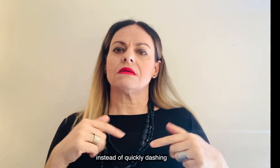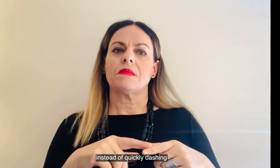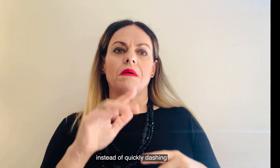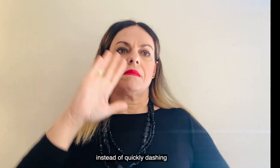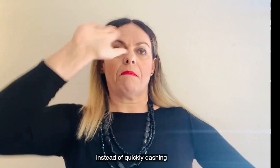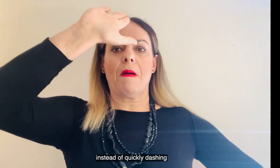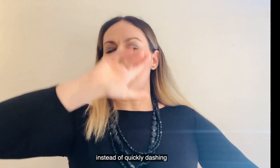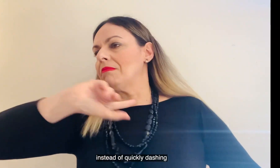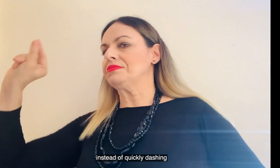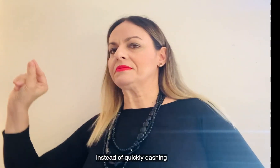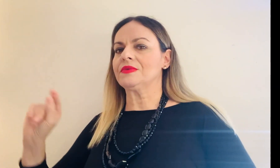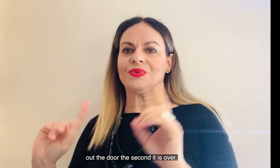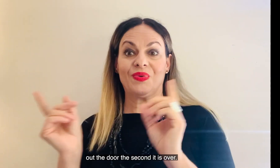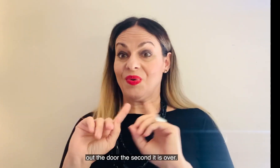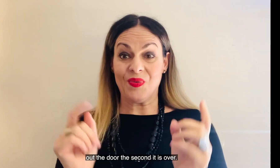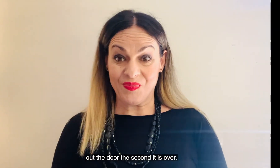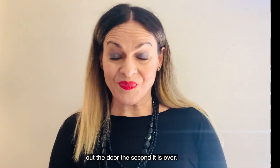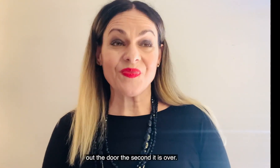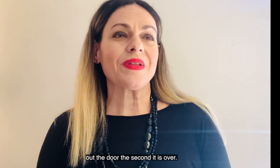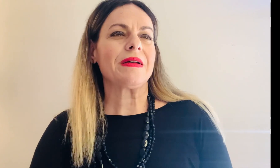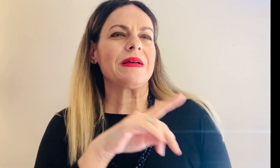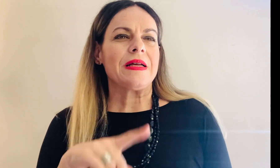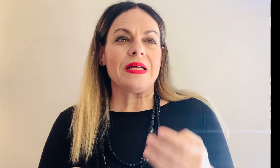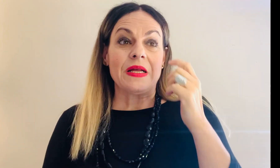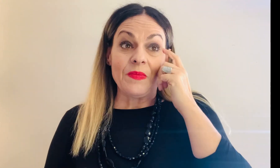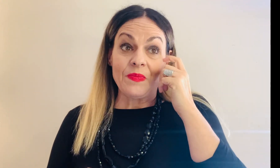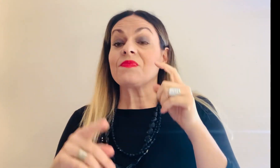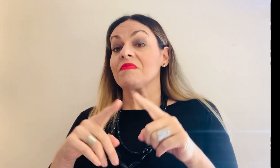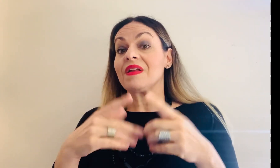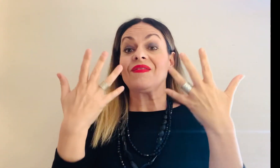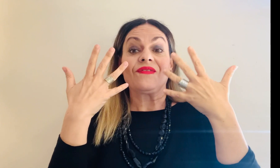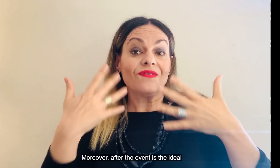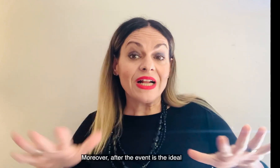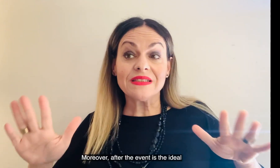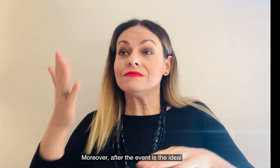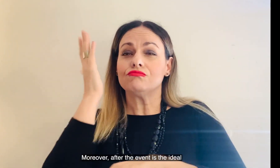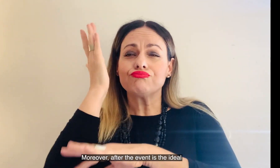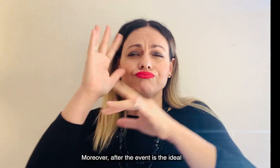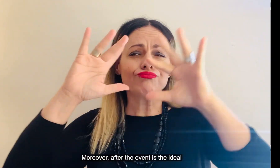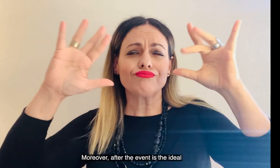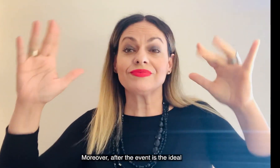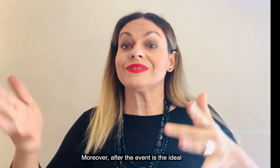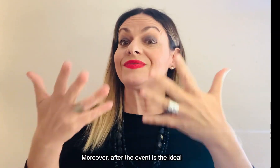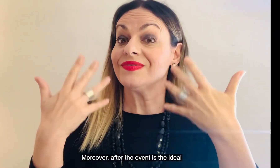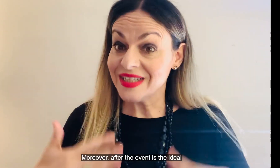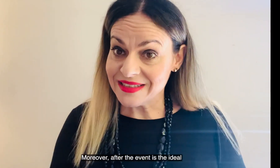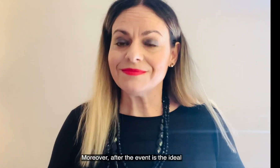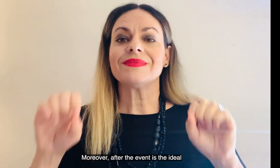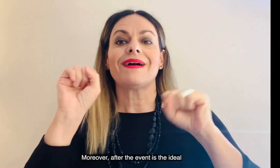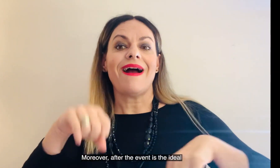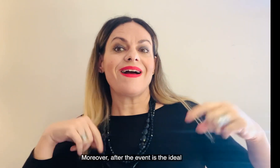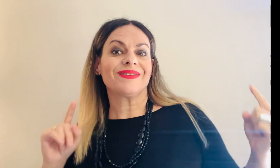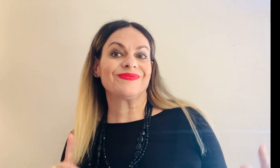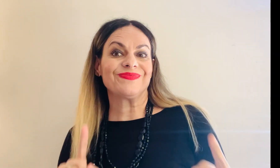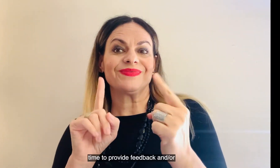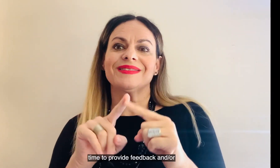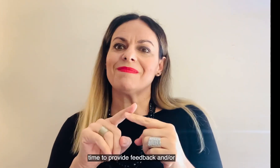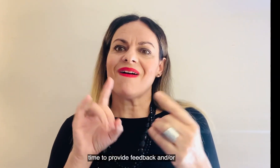instead of quickly dashing out the door the second it is over. Moreover, after the event is the ideal time